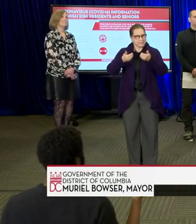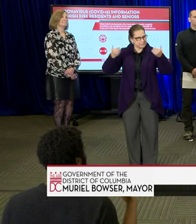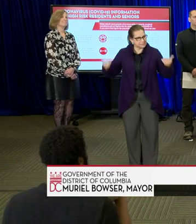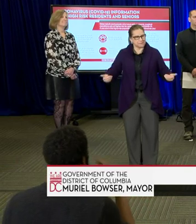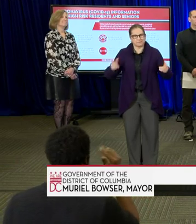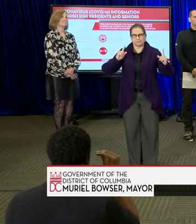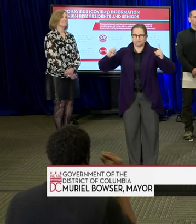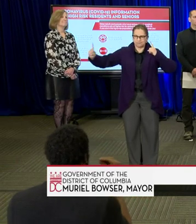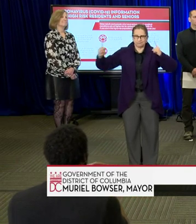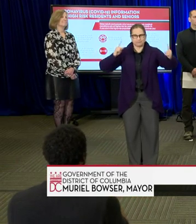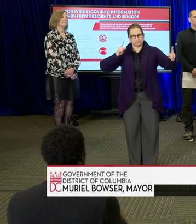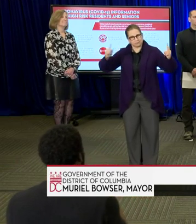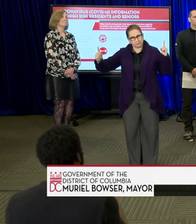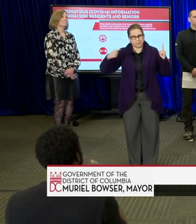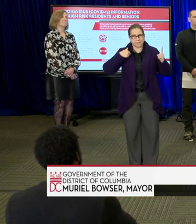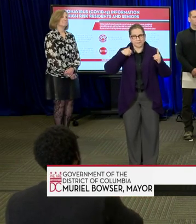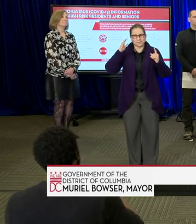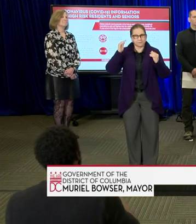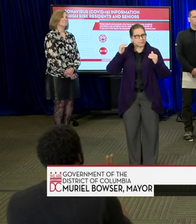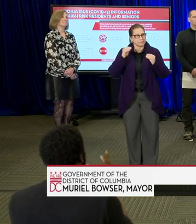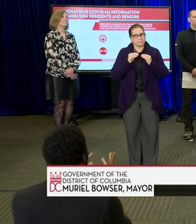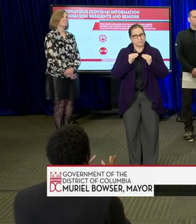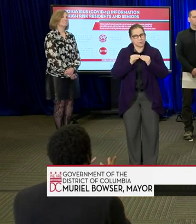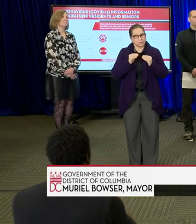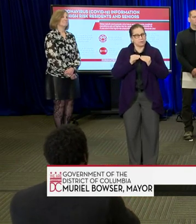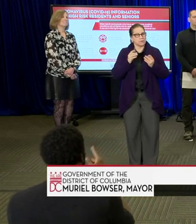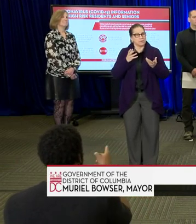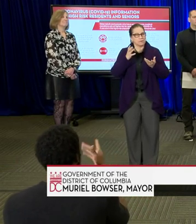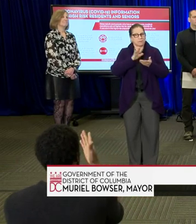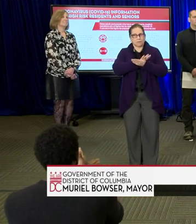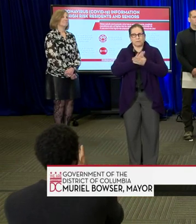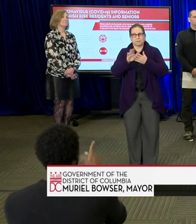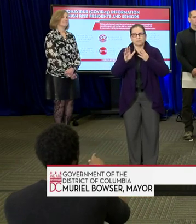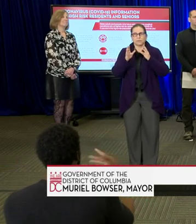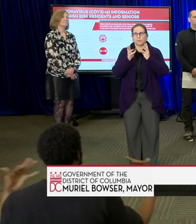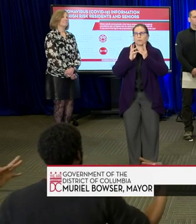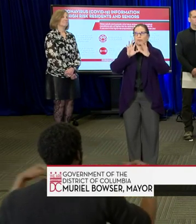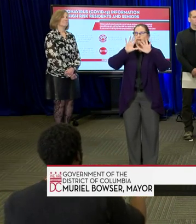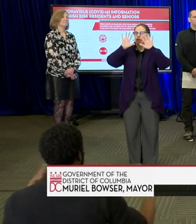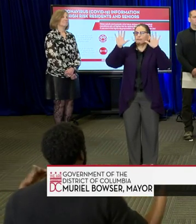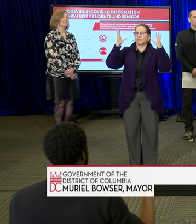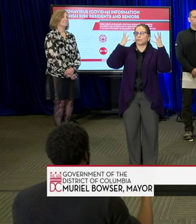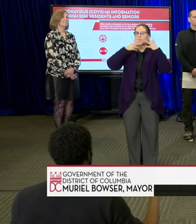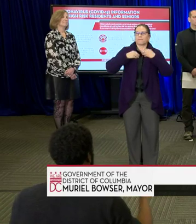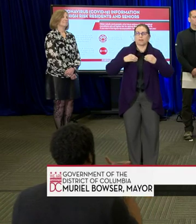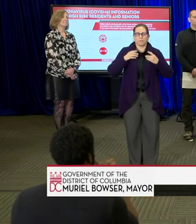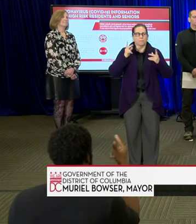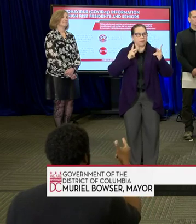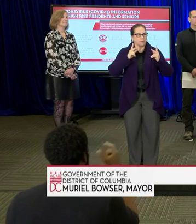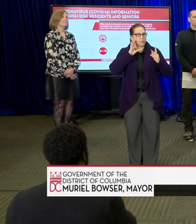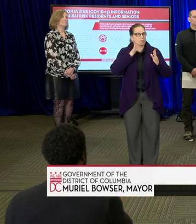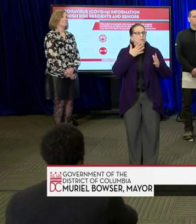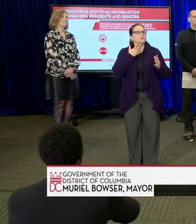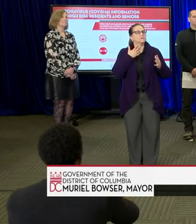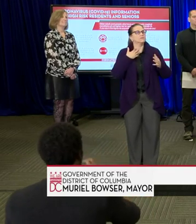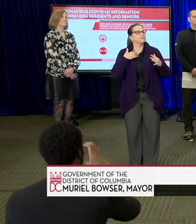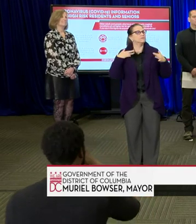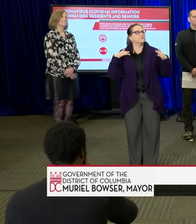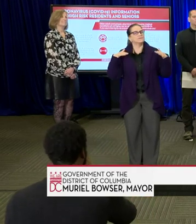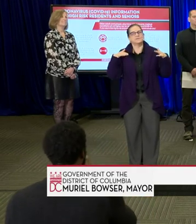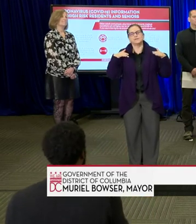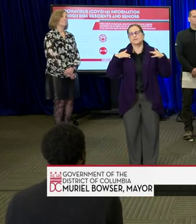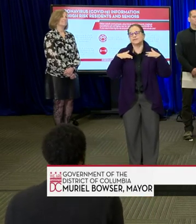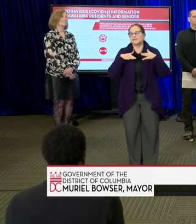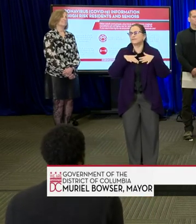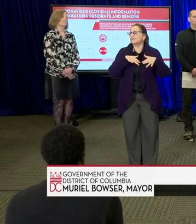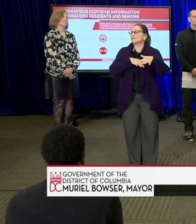stop people from going out and congregating and doing what they did at the tidal basin if you're not imposing stricter measures like a shelter in place? A